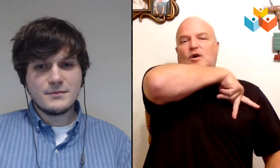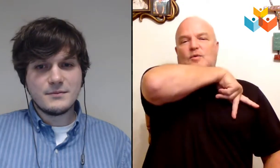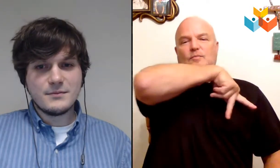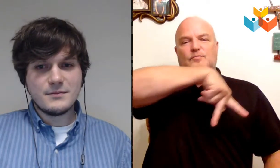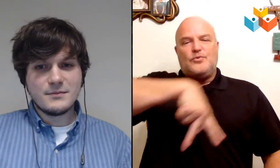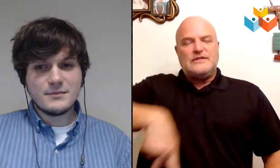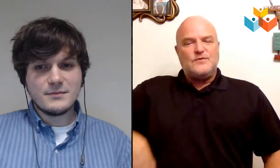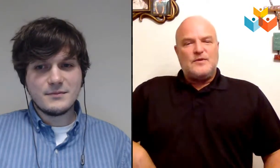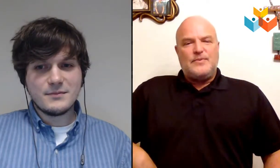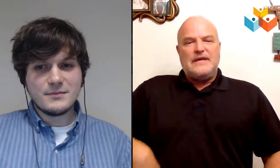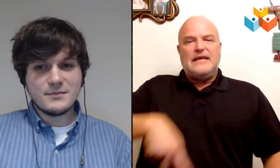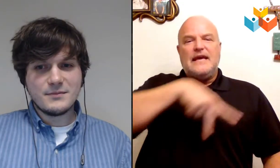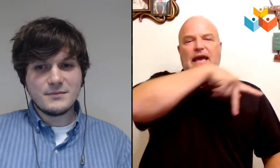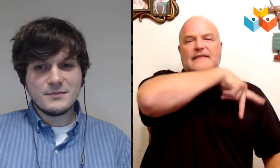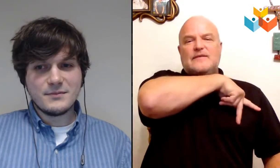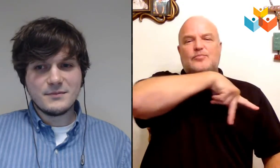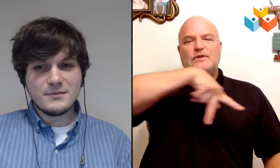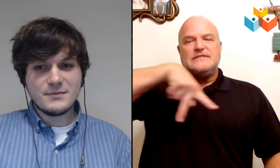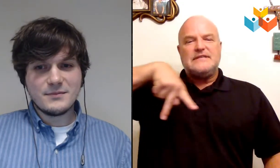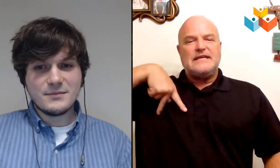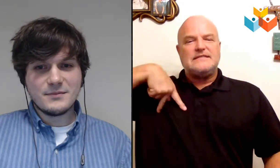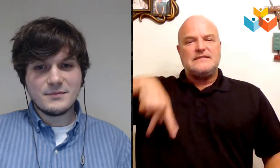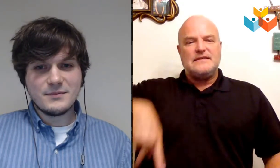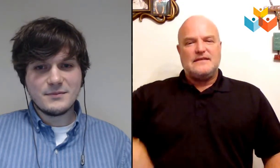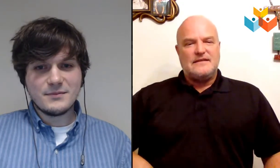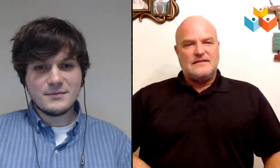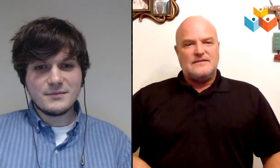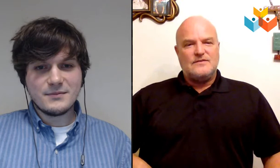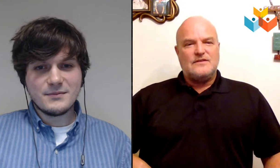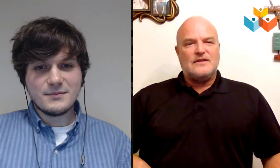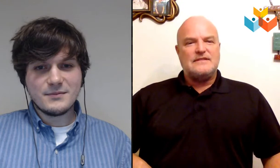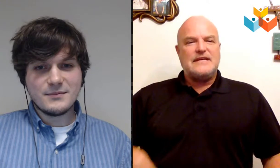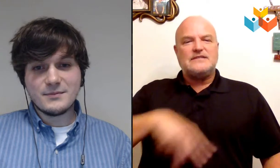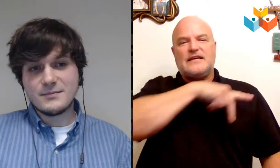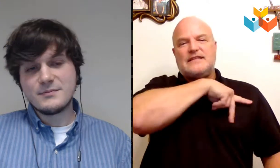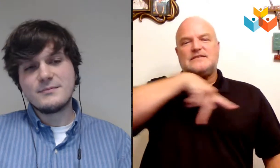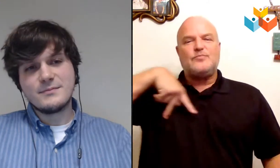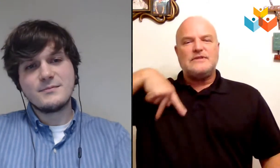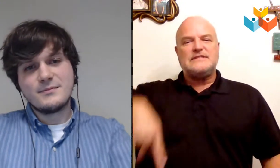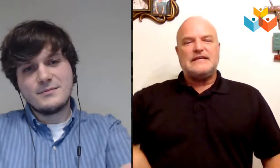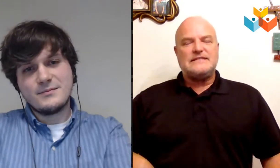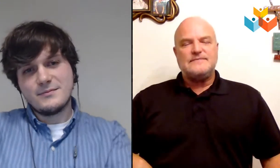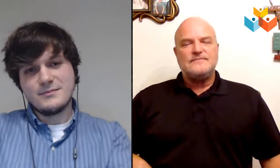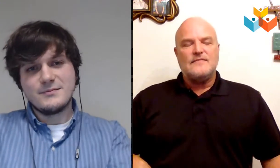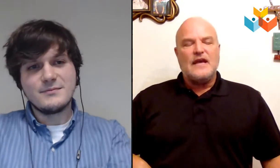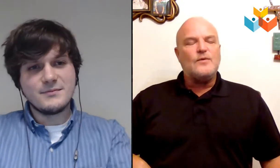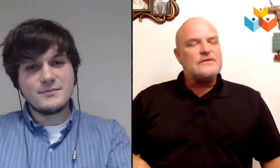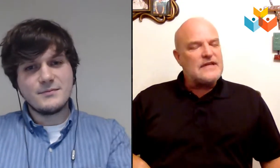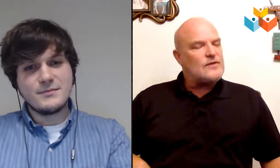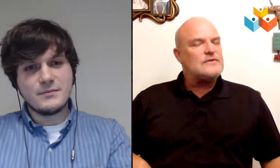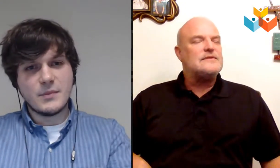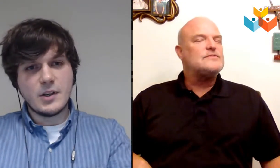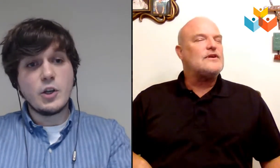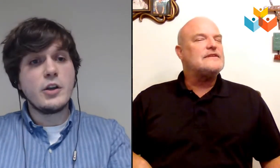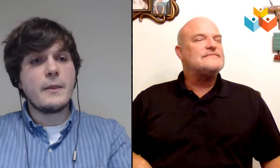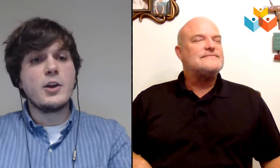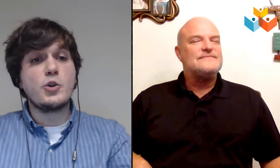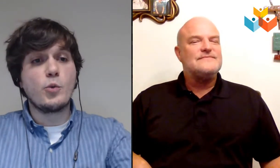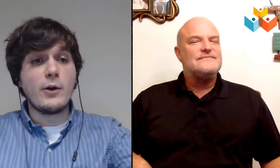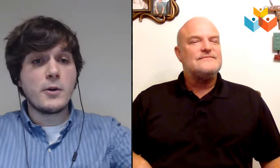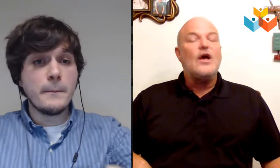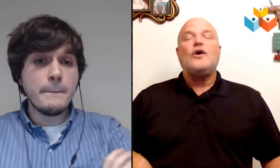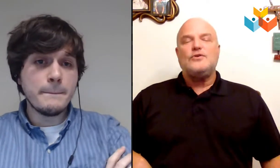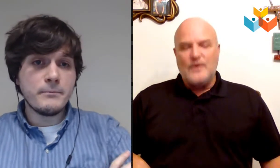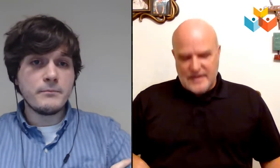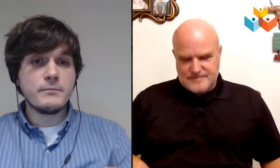king, prince with a P, and then princess, a sash like this, princess. And what was the other one? I'm sorry.